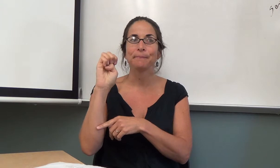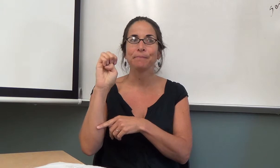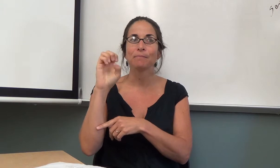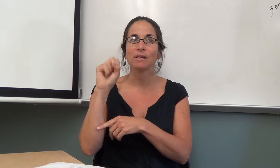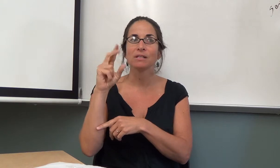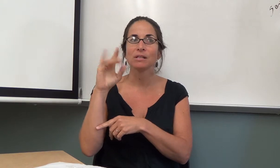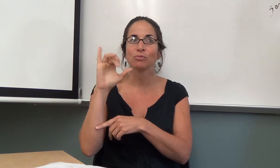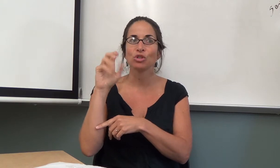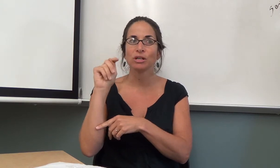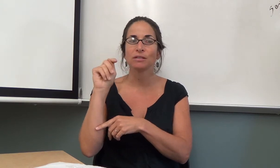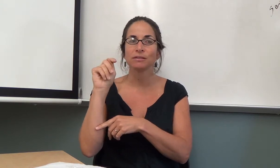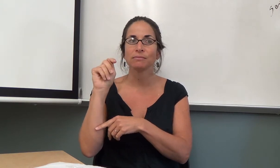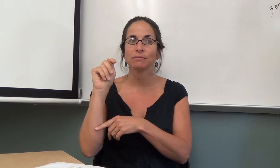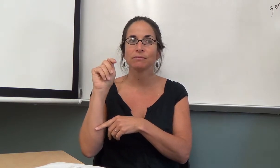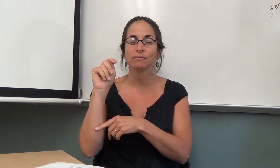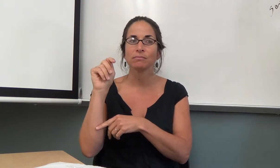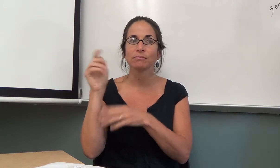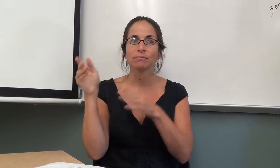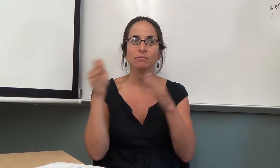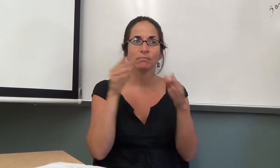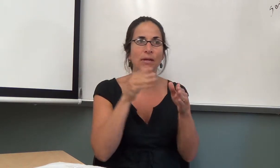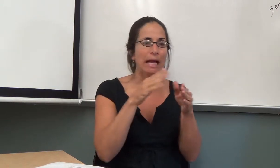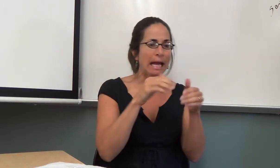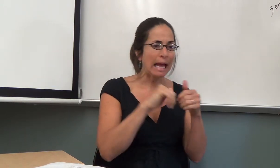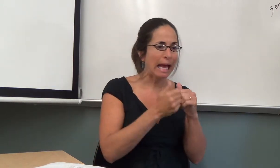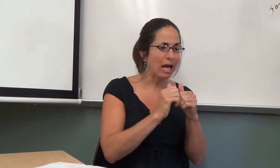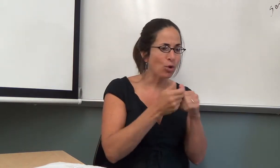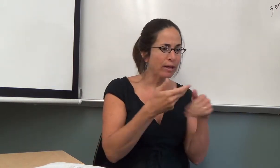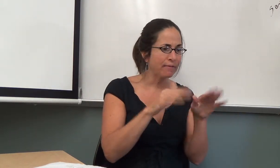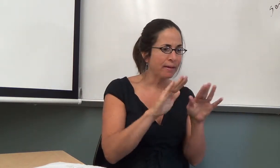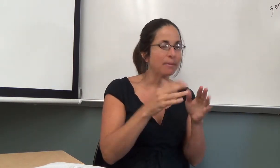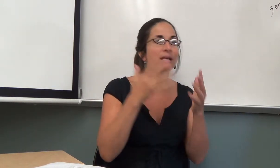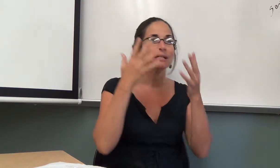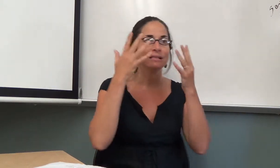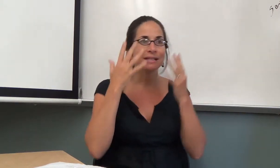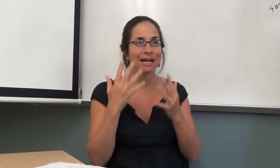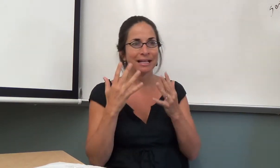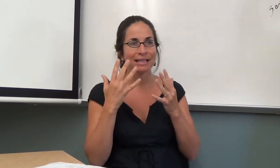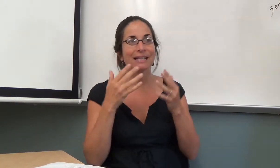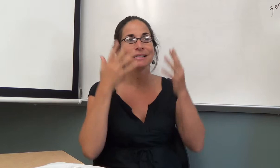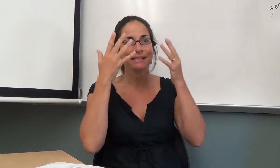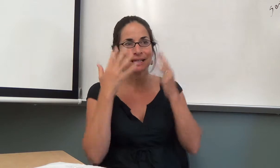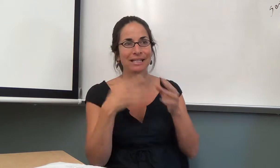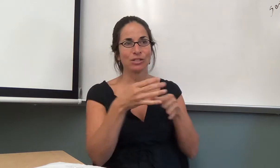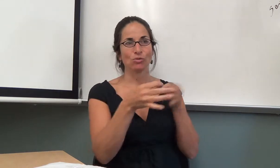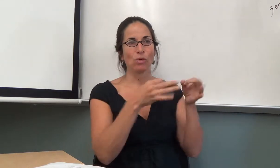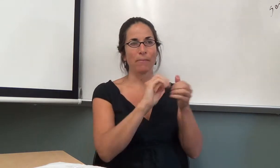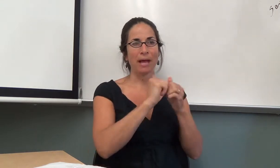And how did he give it up? Sadly. Sadly. So that means it's describing how, right? So that's not a word that we've covered